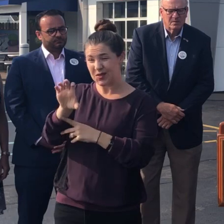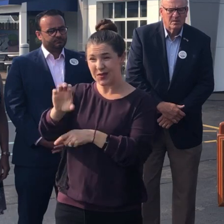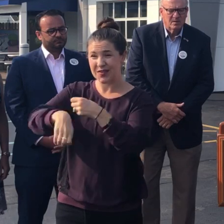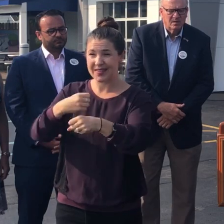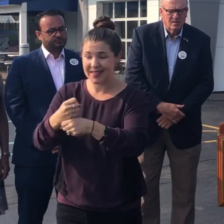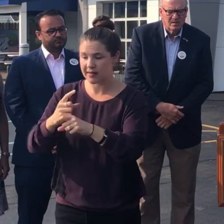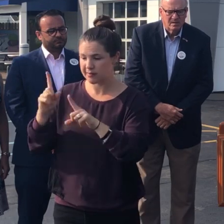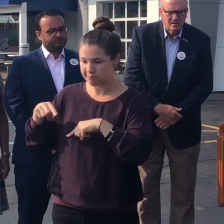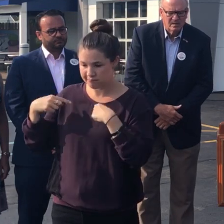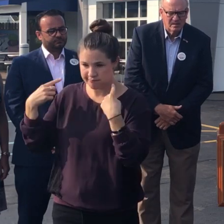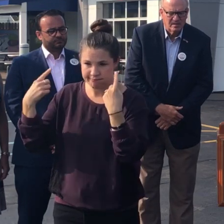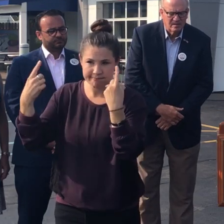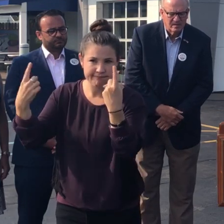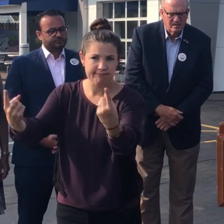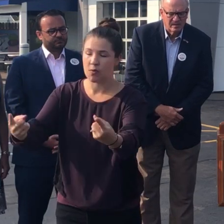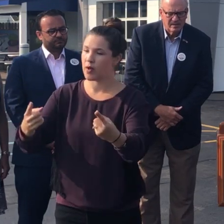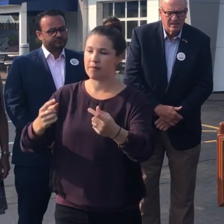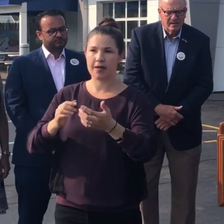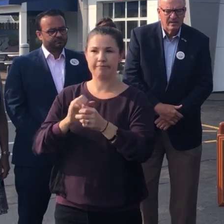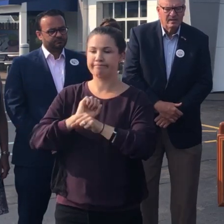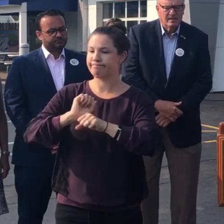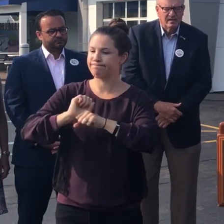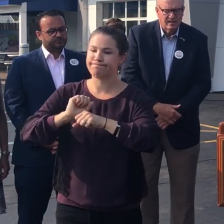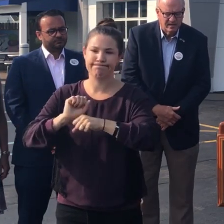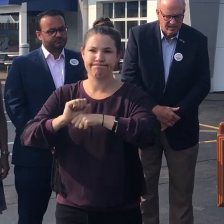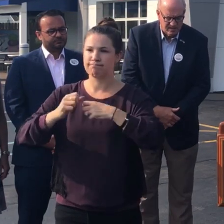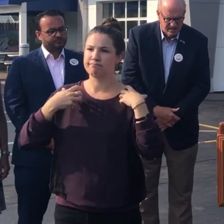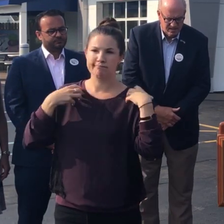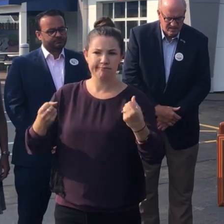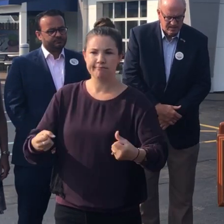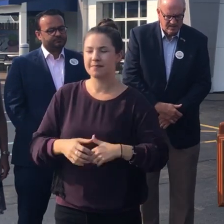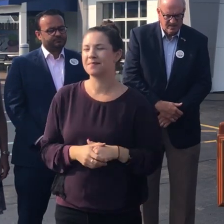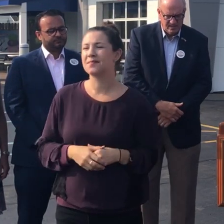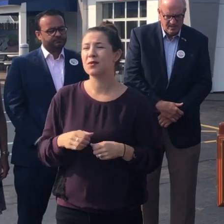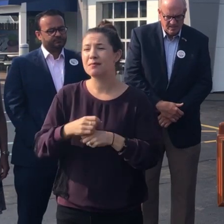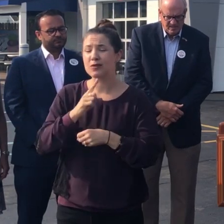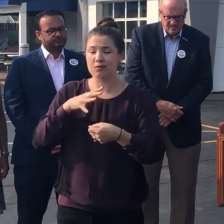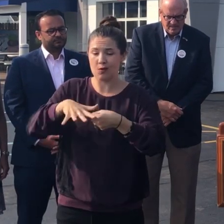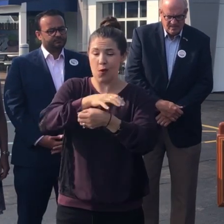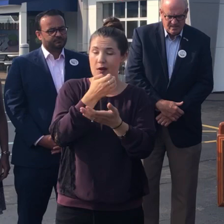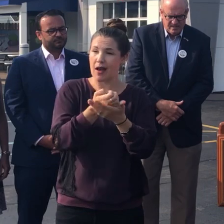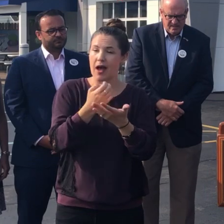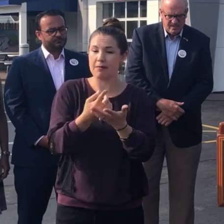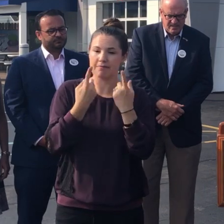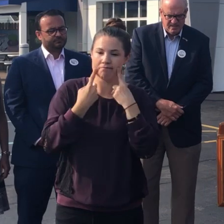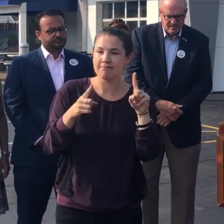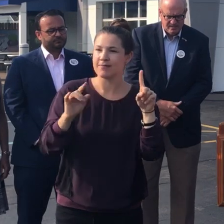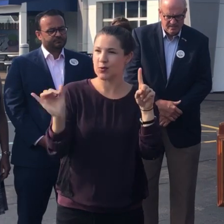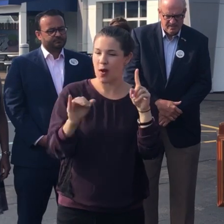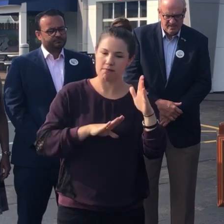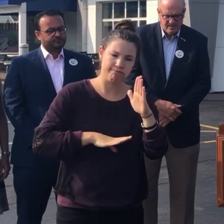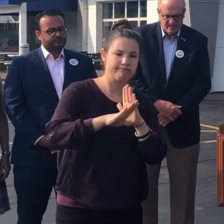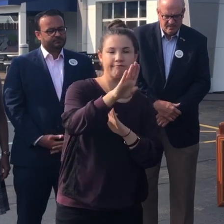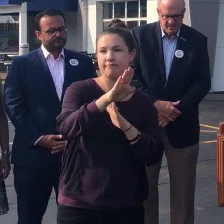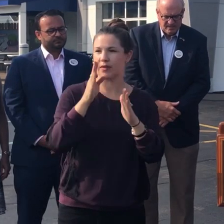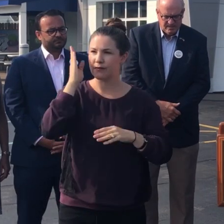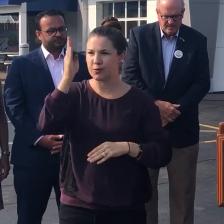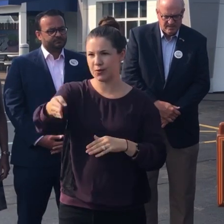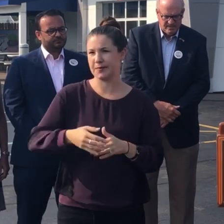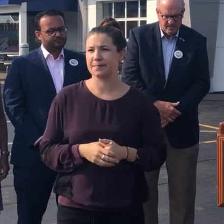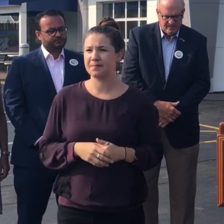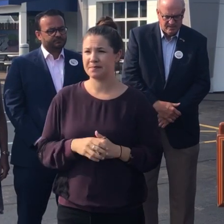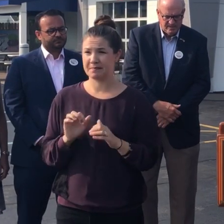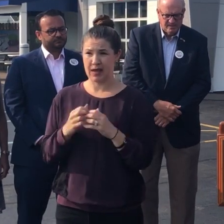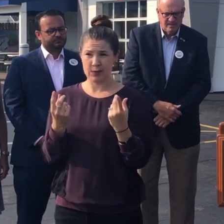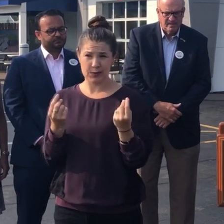years, Erie County has been going strong. We want to make sure that our local economy is thriving well into the future. How do we